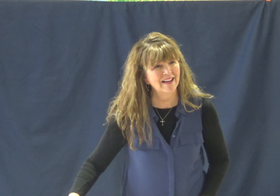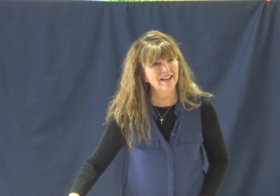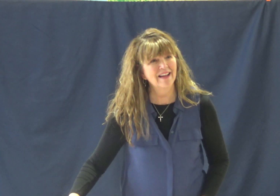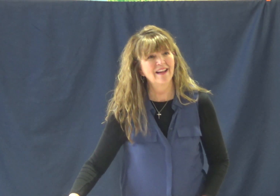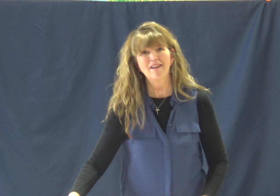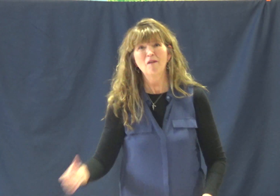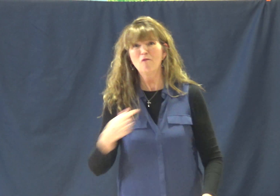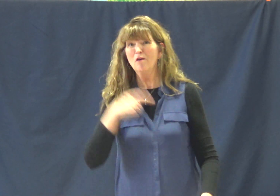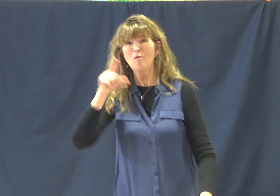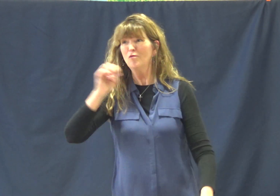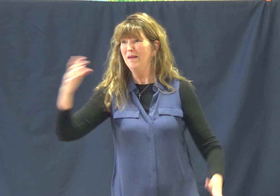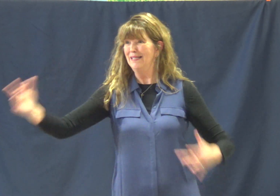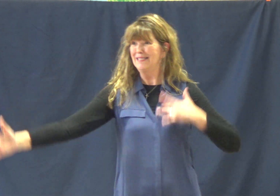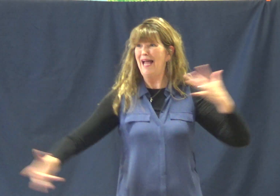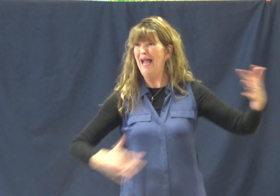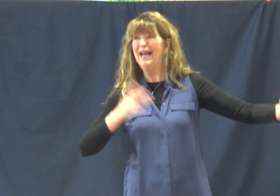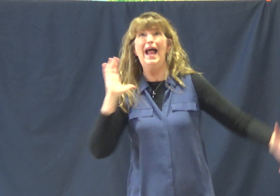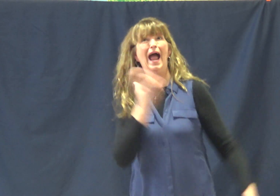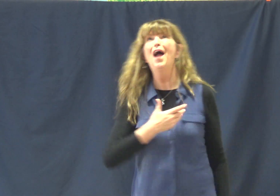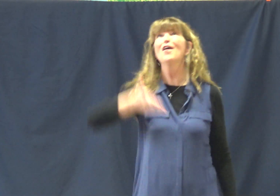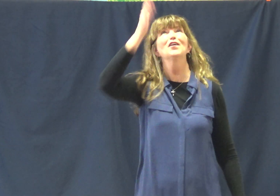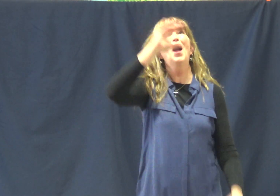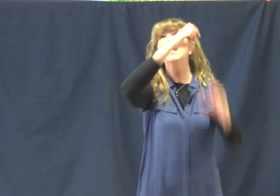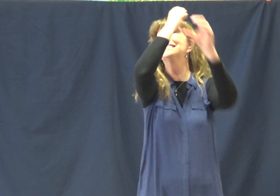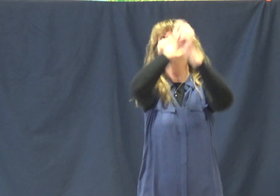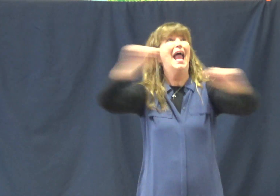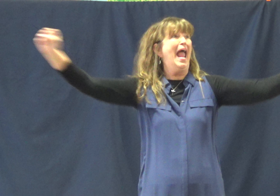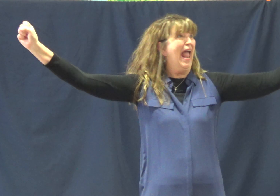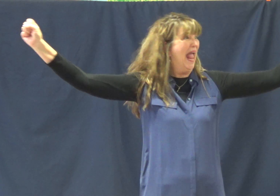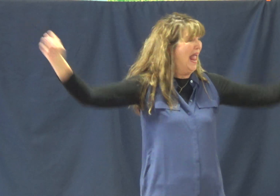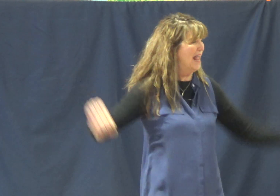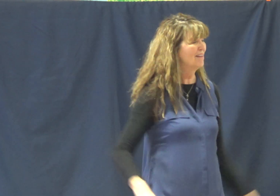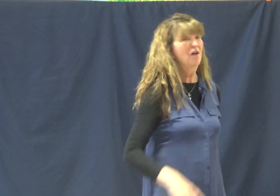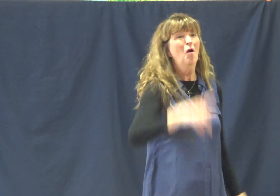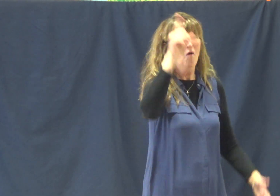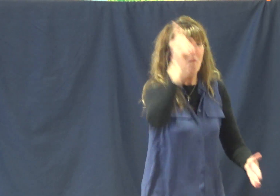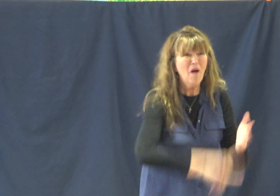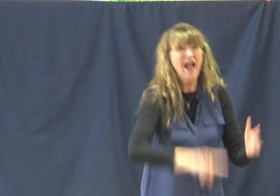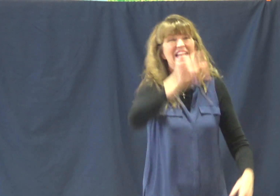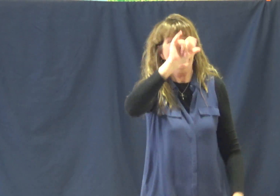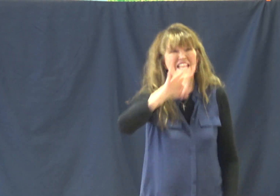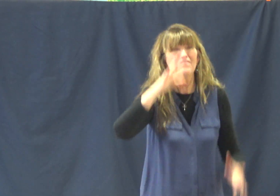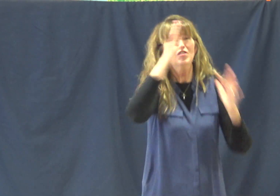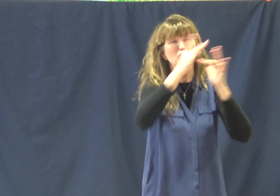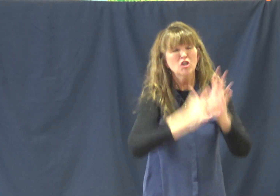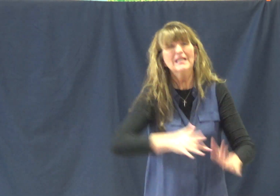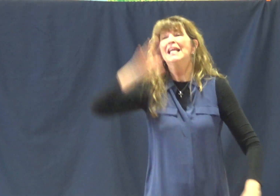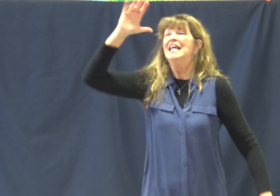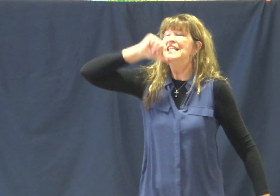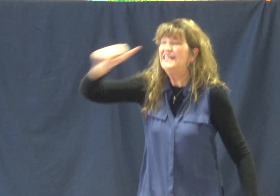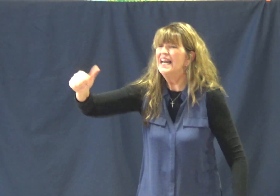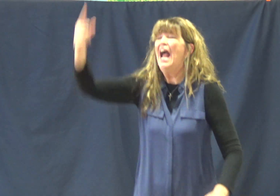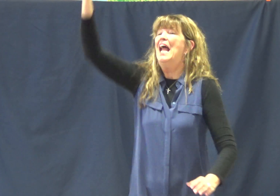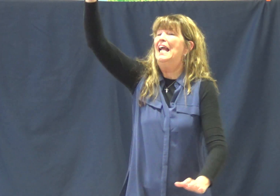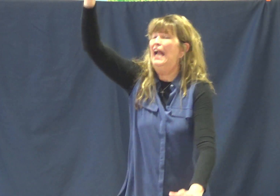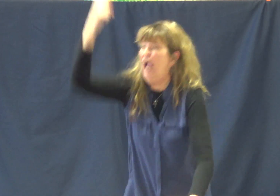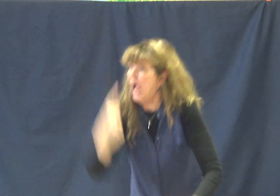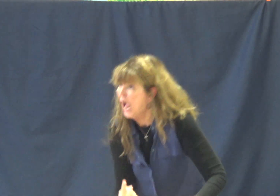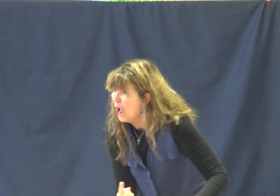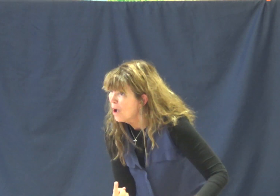sing. We're supposed to be excited. Our God saves. What if Jesus had not